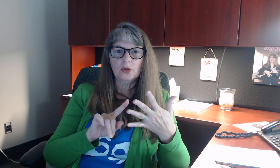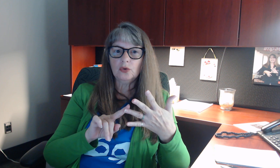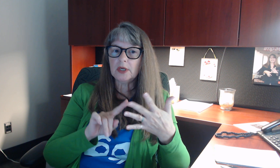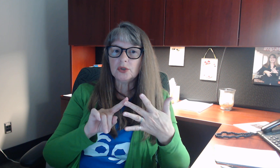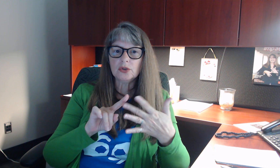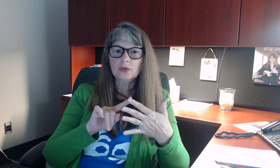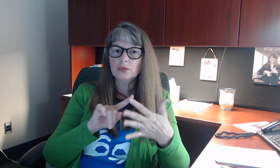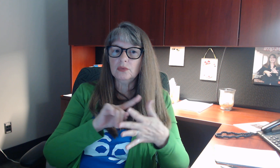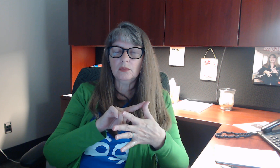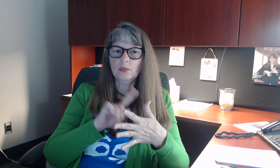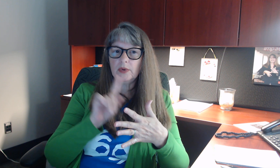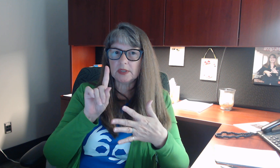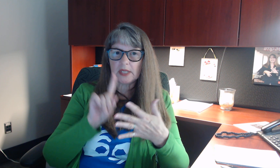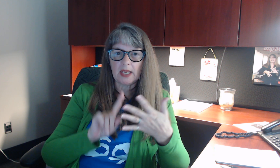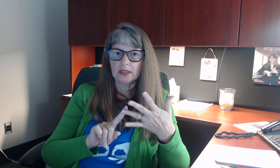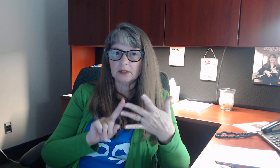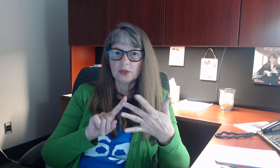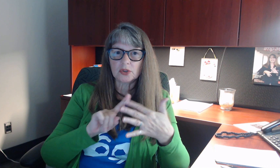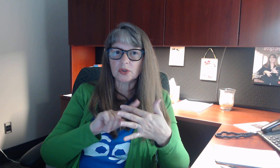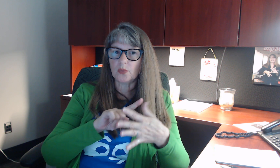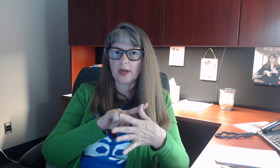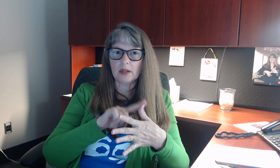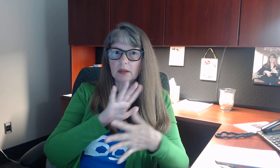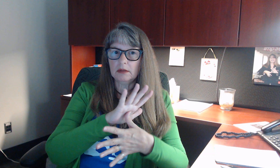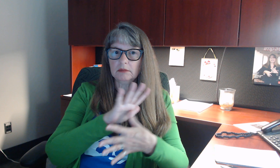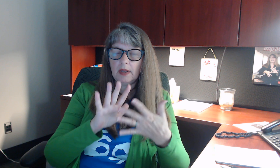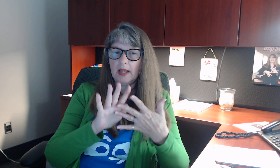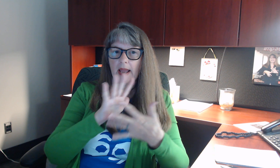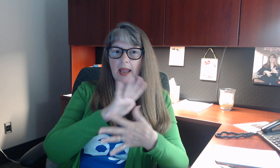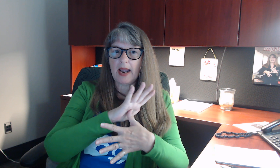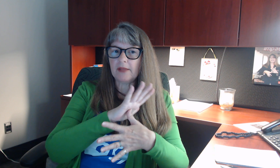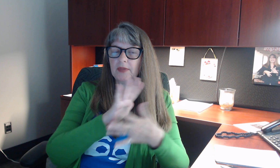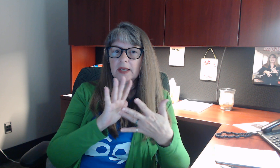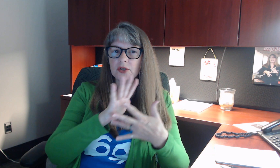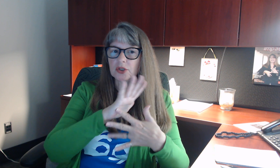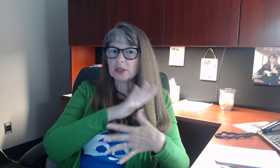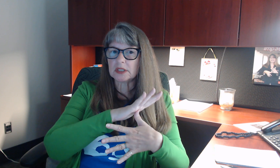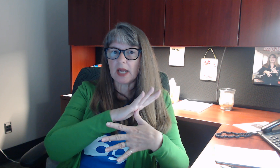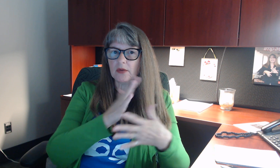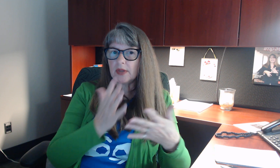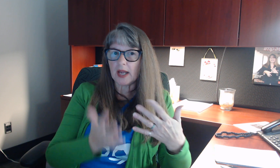could do with this hand just as well. And I think it's just a style that I had,